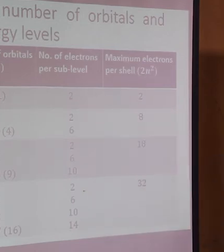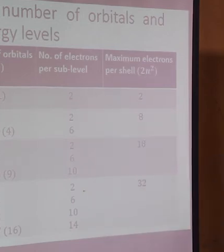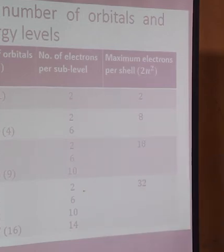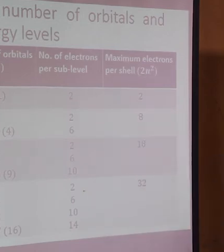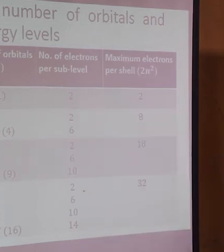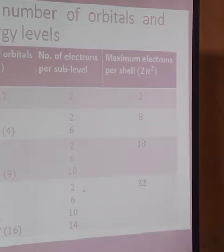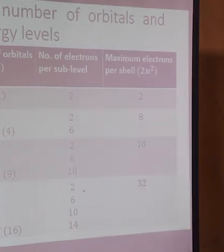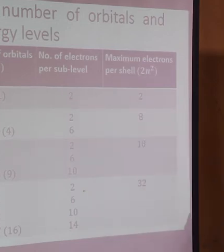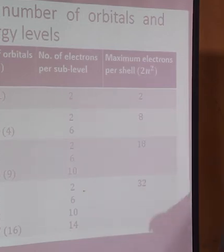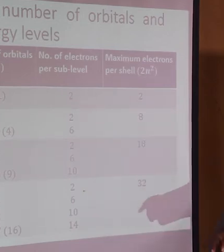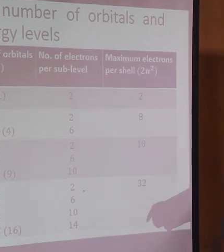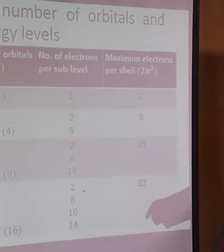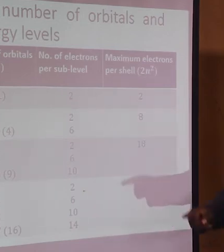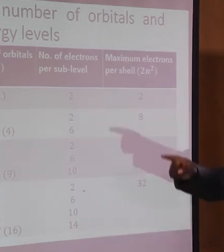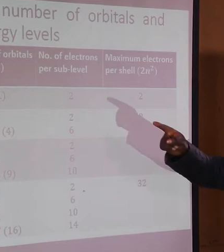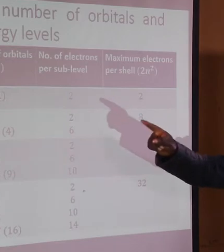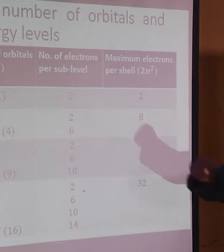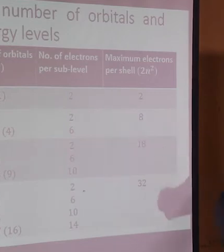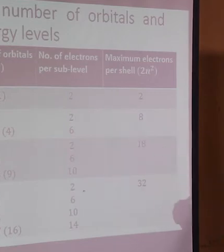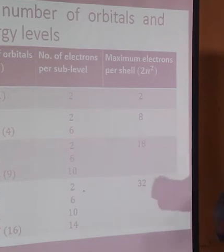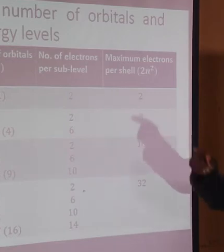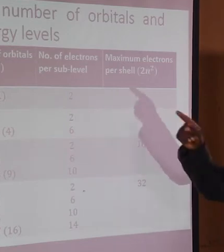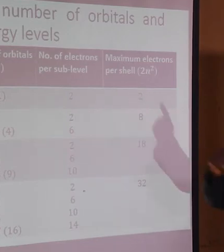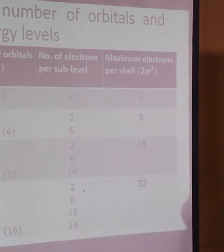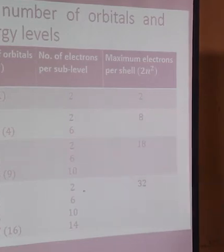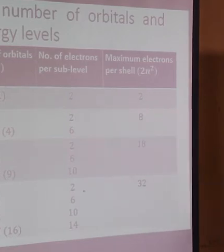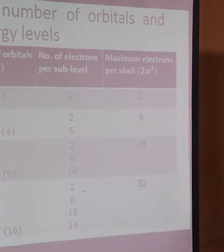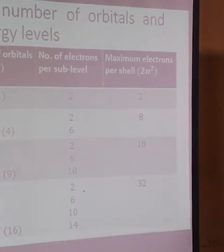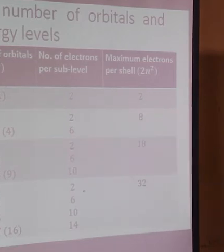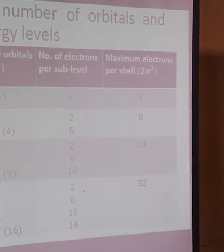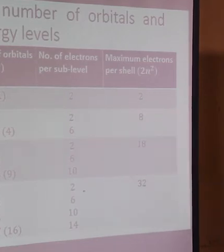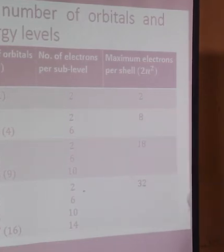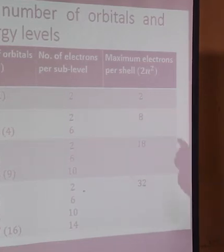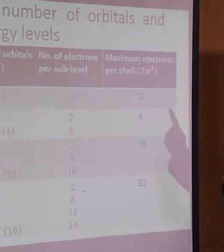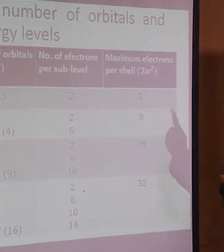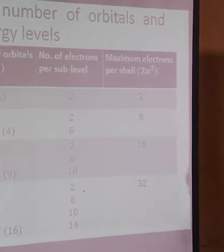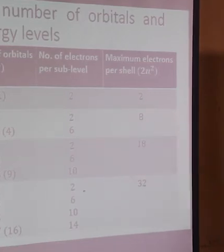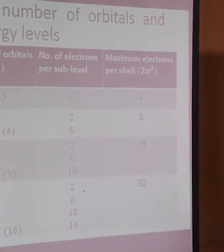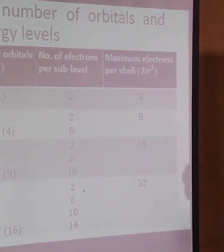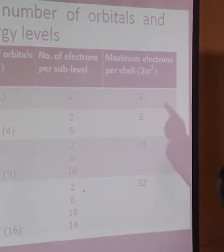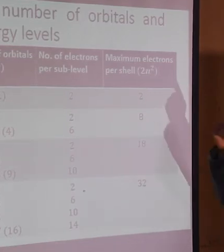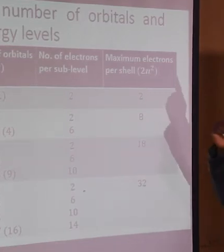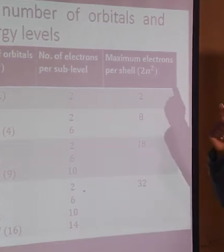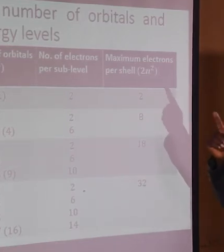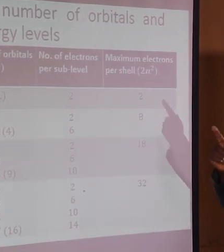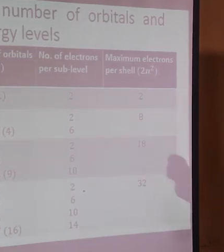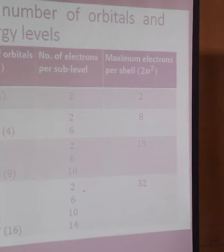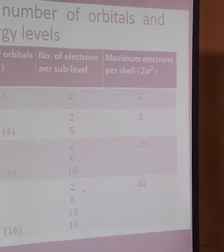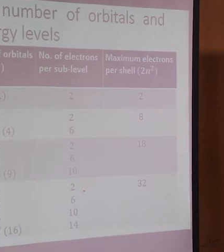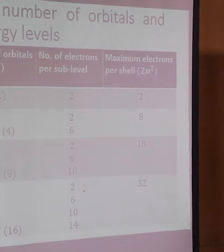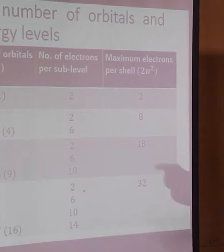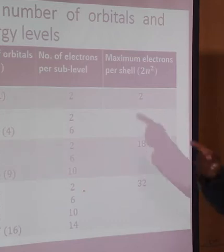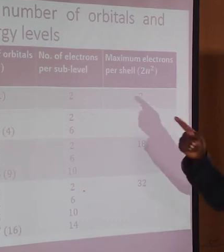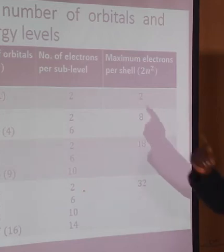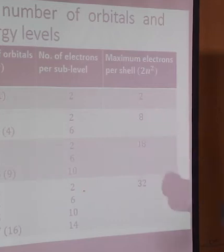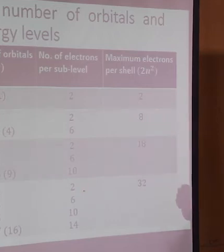L shell, there you have the 2s and the 2p orbital. Under the 2s, the total number of orbitals